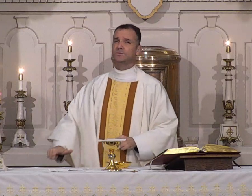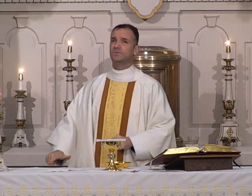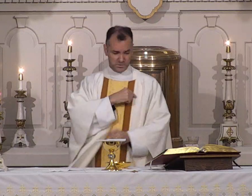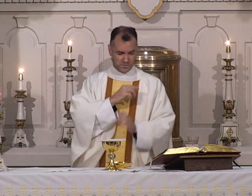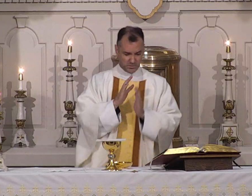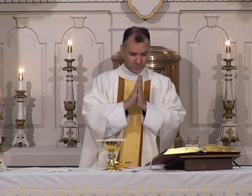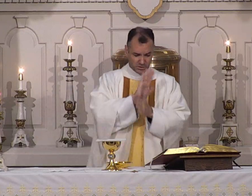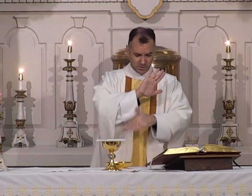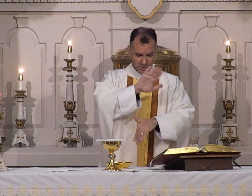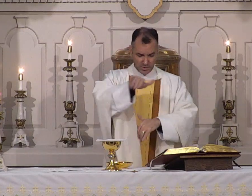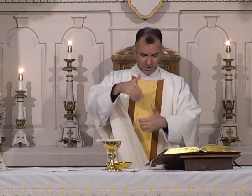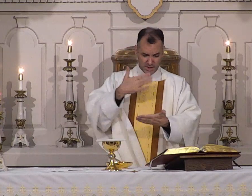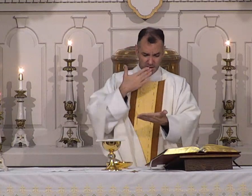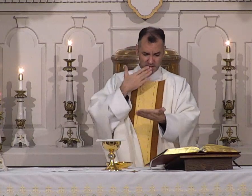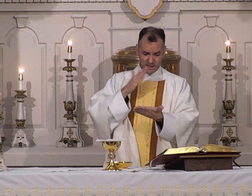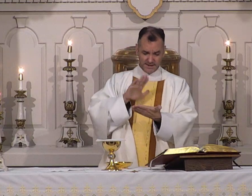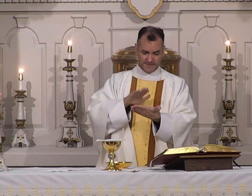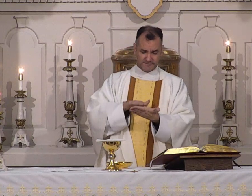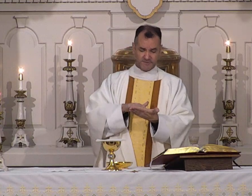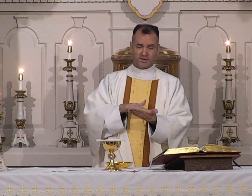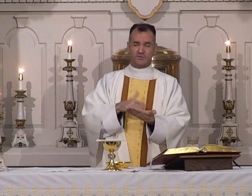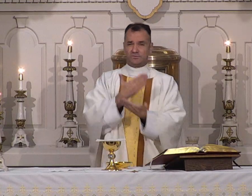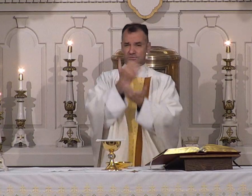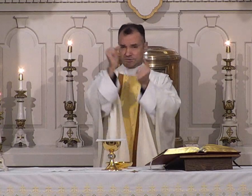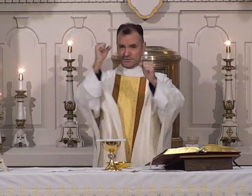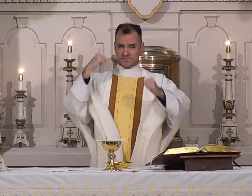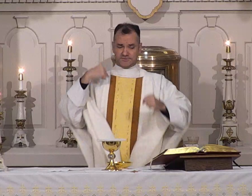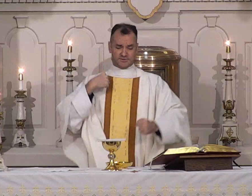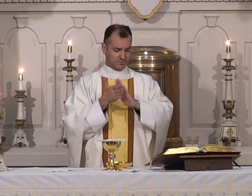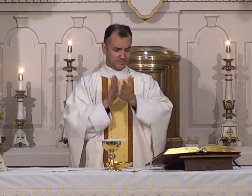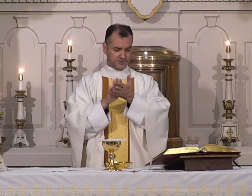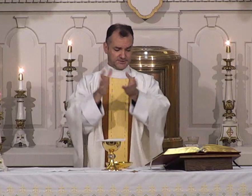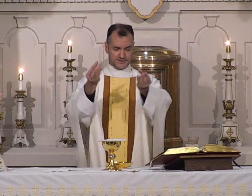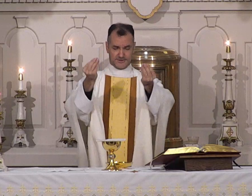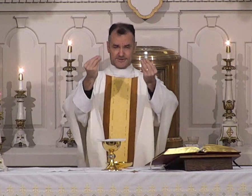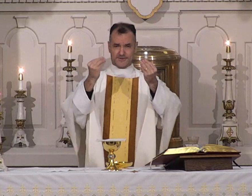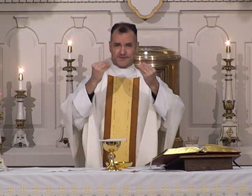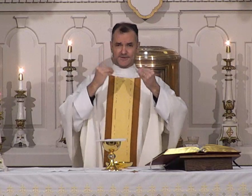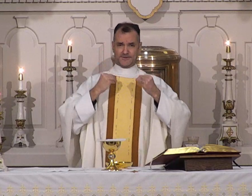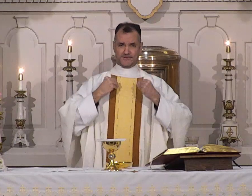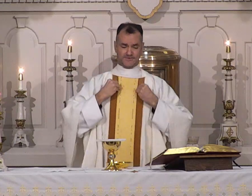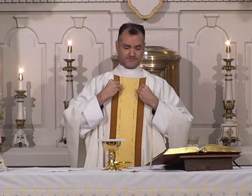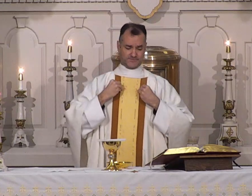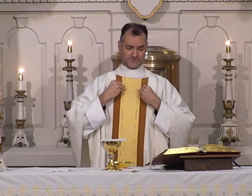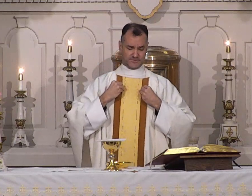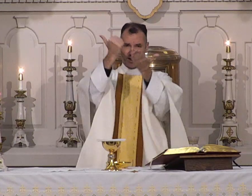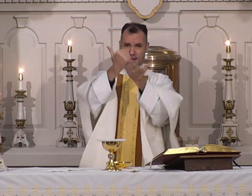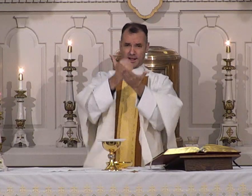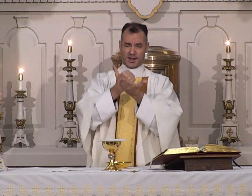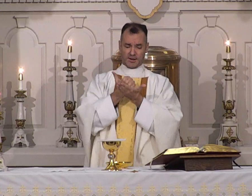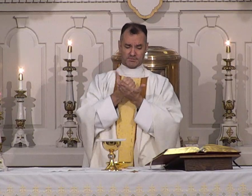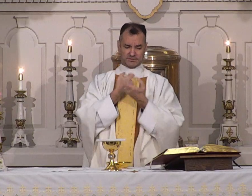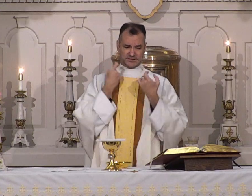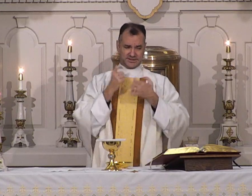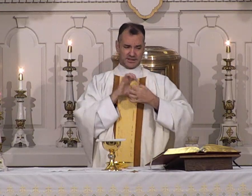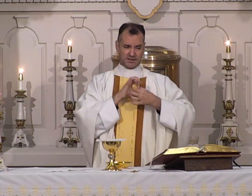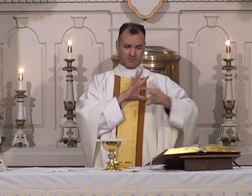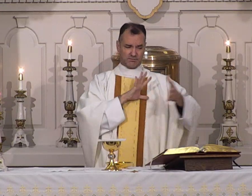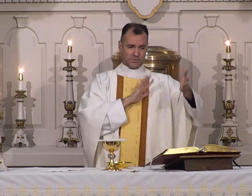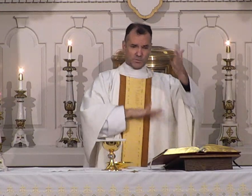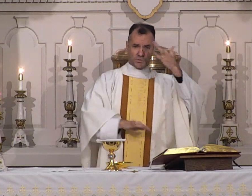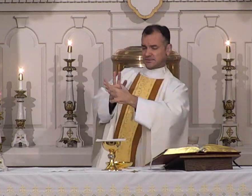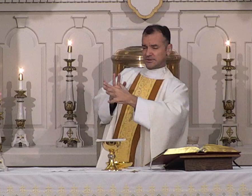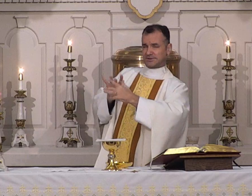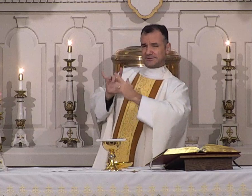Deliver us, Lord, we pray, from every evil. Graciously grant peace in our days, that by the help of your mercy, we may be always free